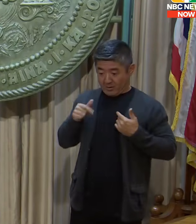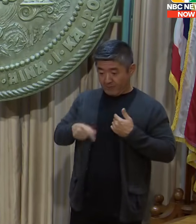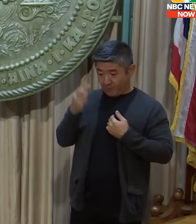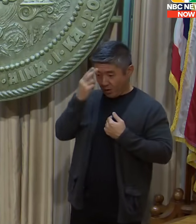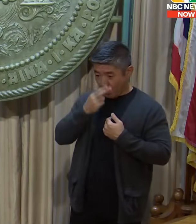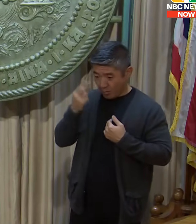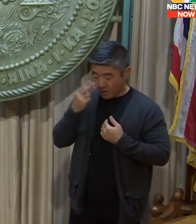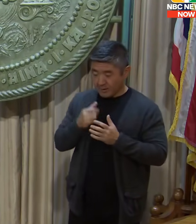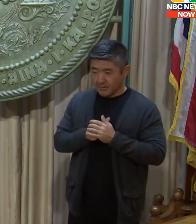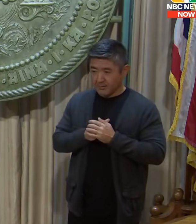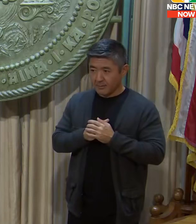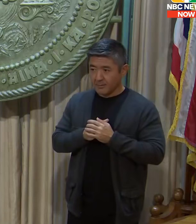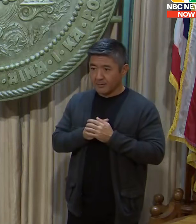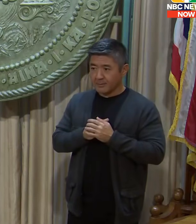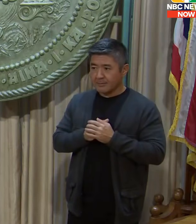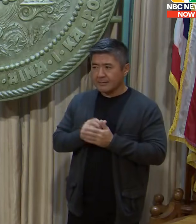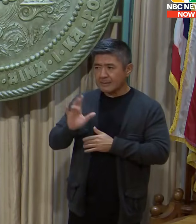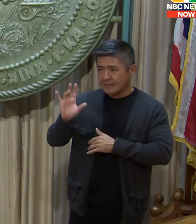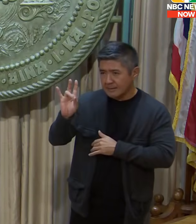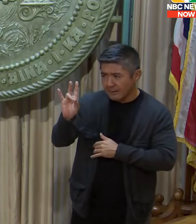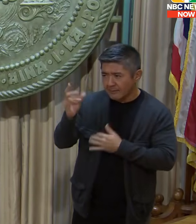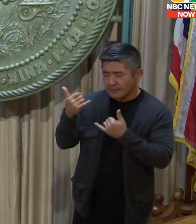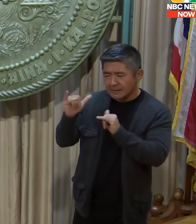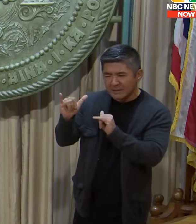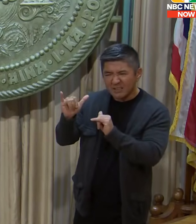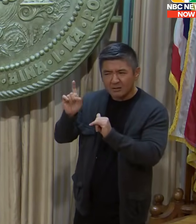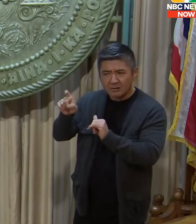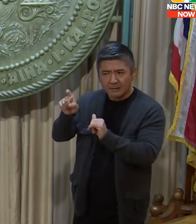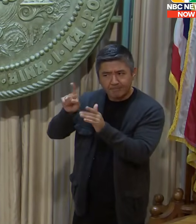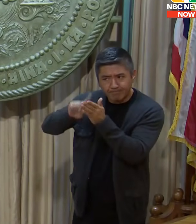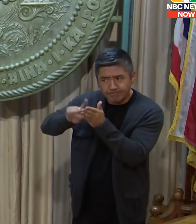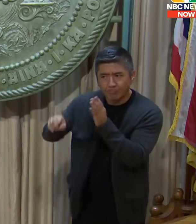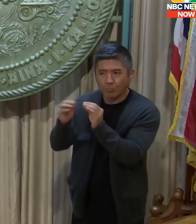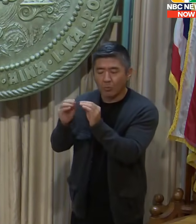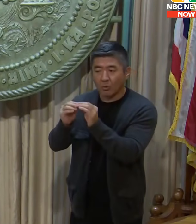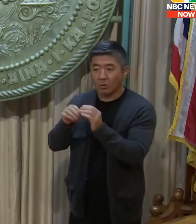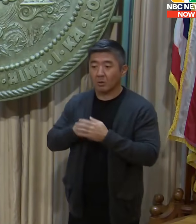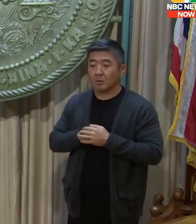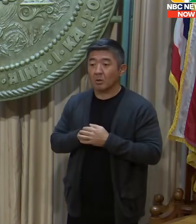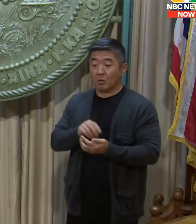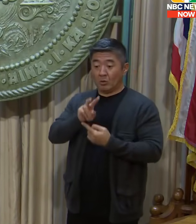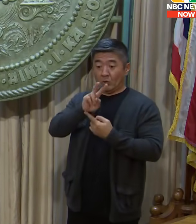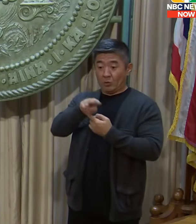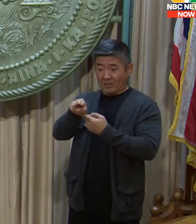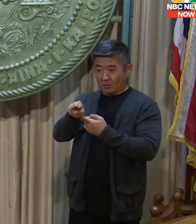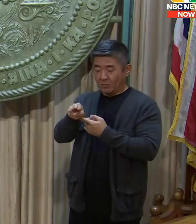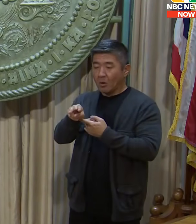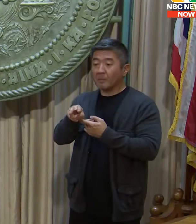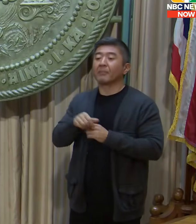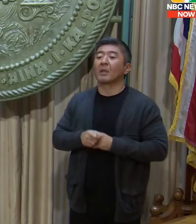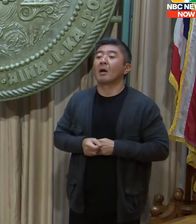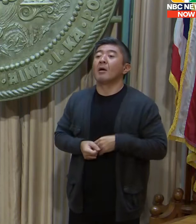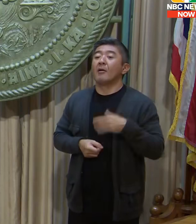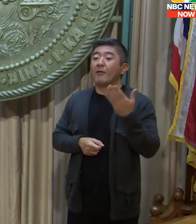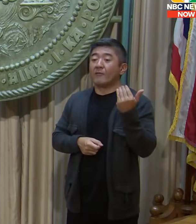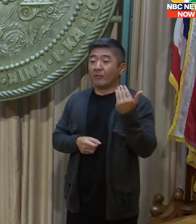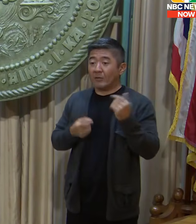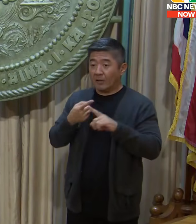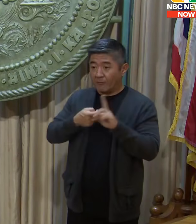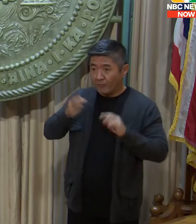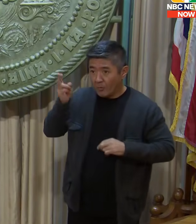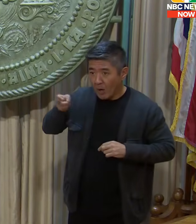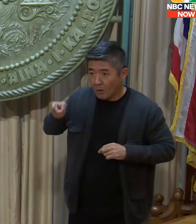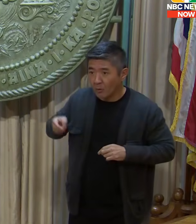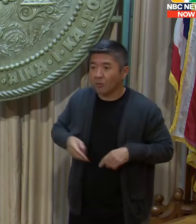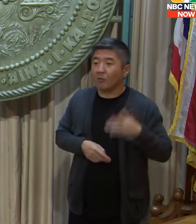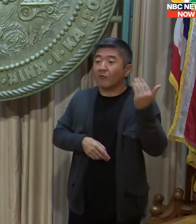7 are pending further investigation. But of those 22, 15 are from Honolulu, 2 from the Big